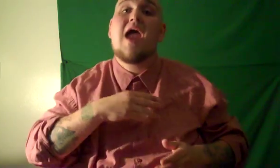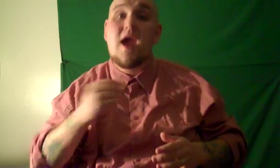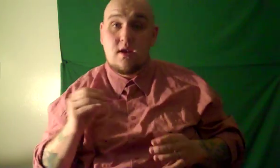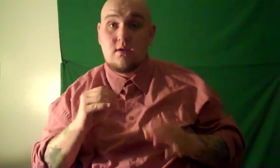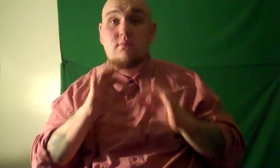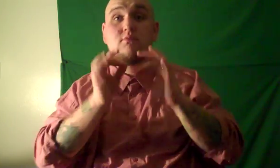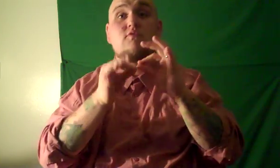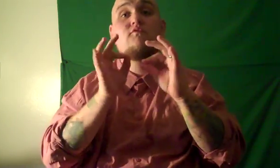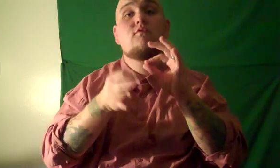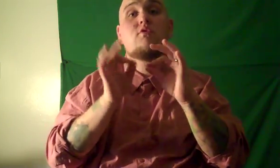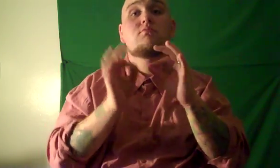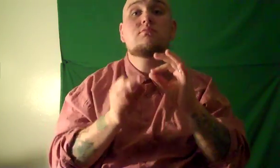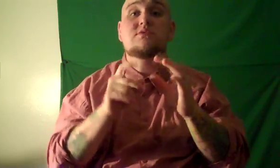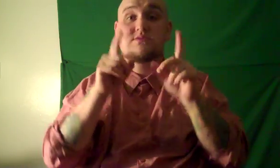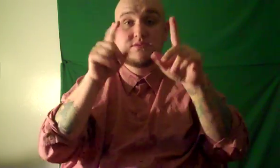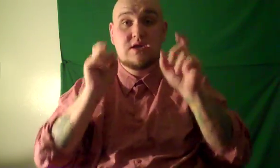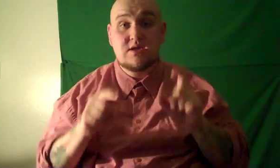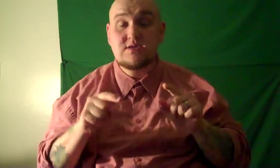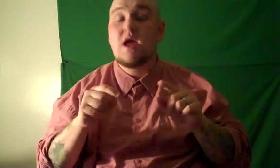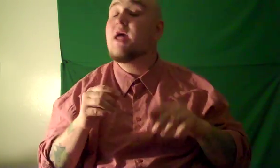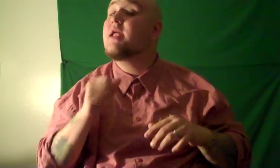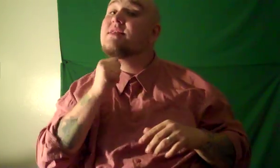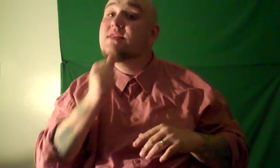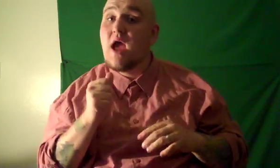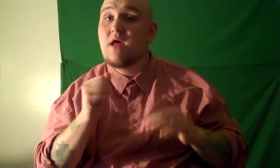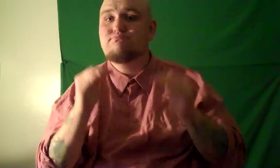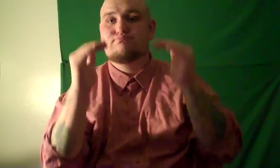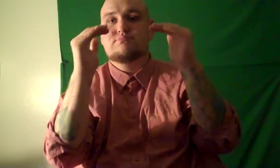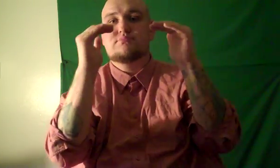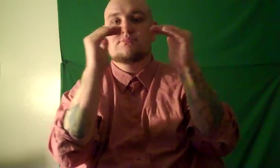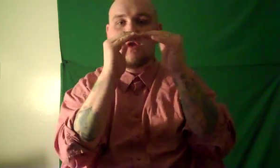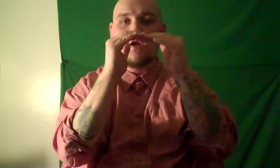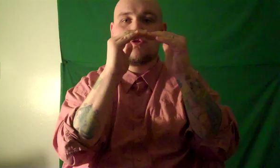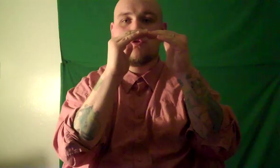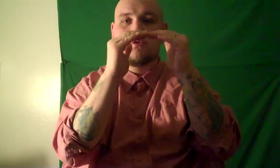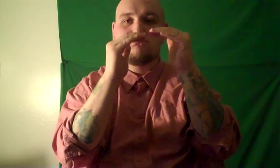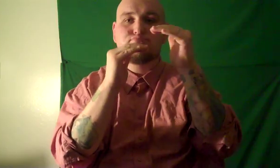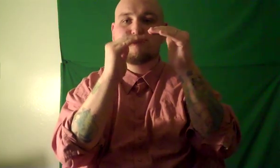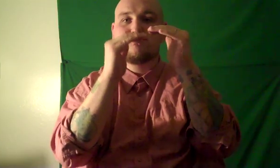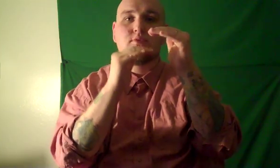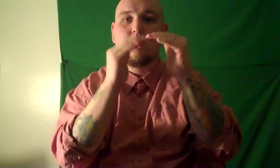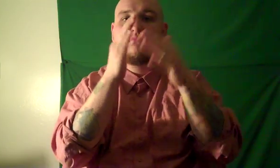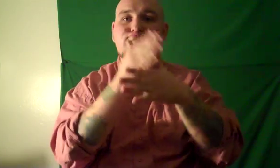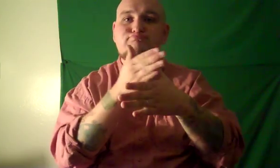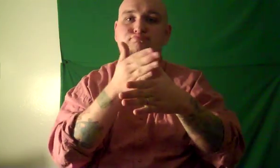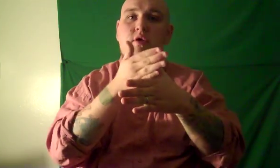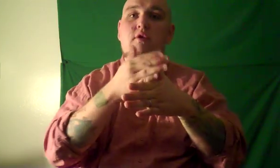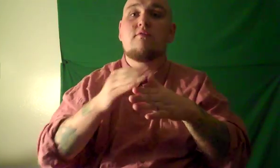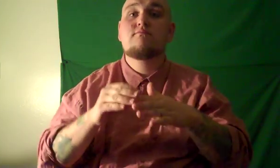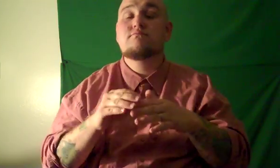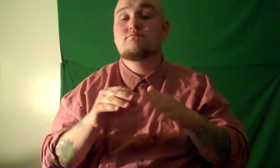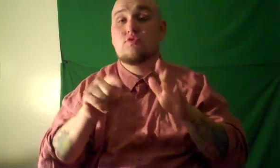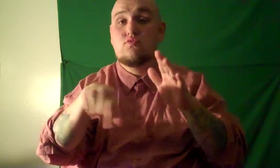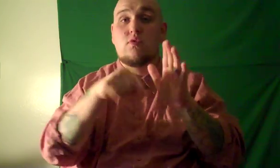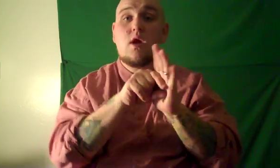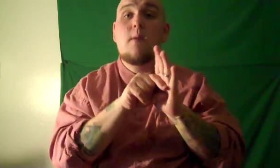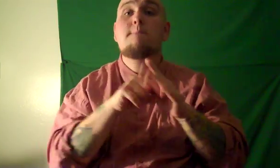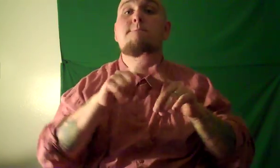in standard range, you're scoring in high range. Okay? And that makes you an